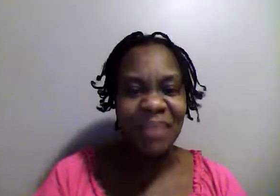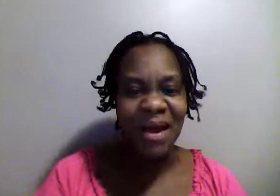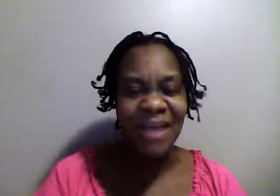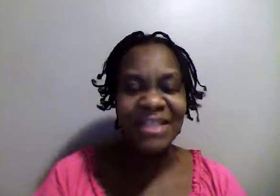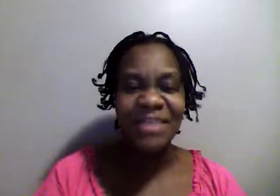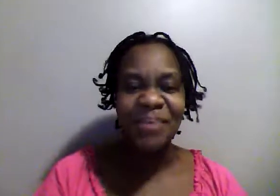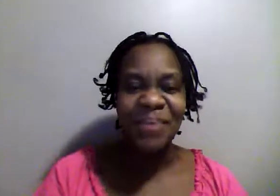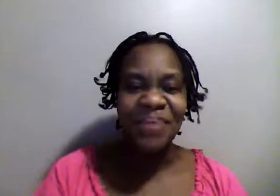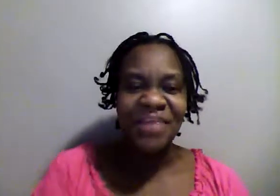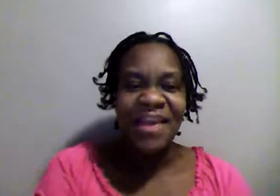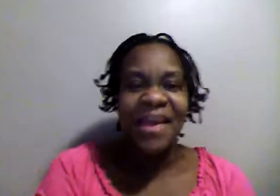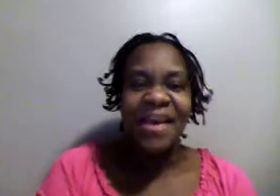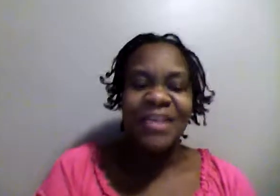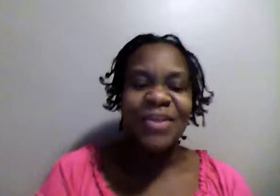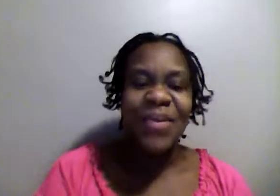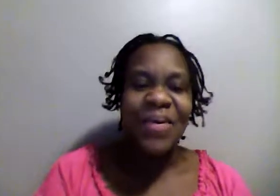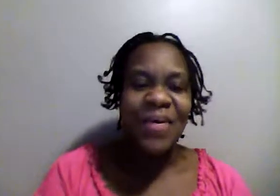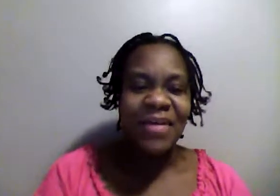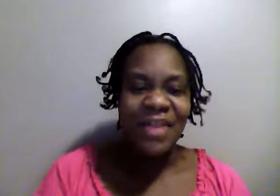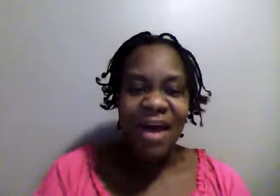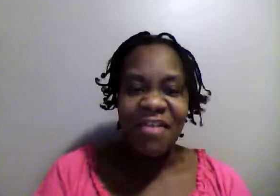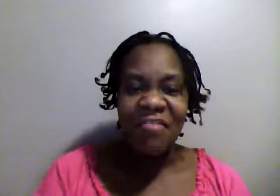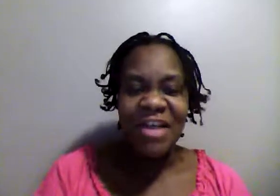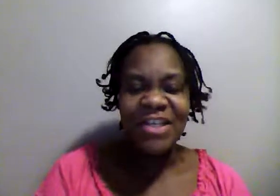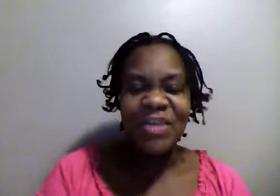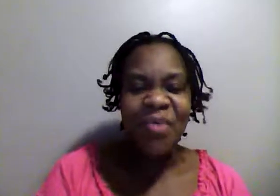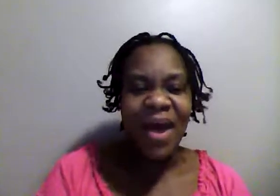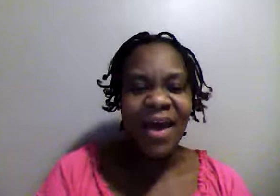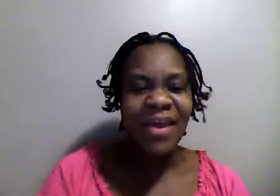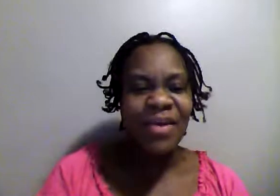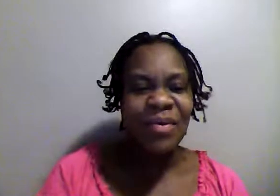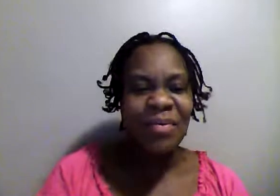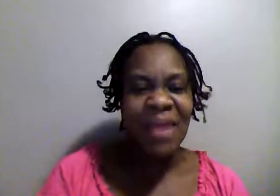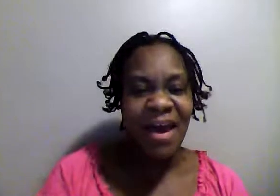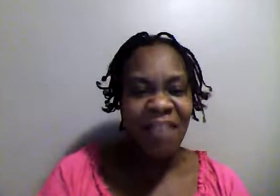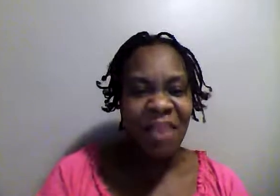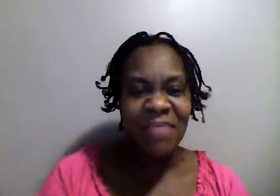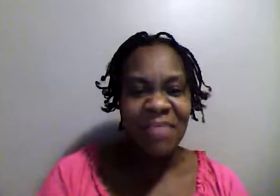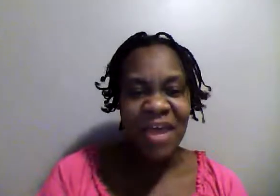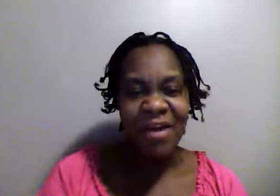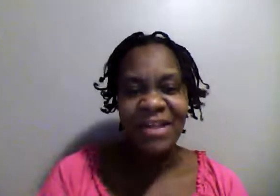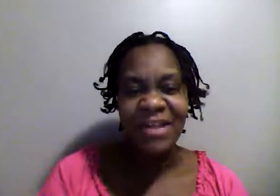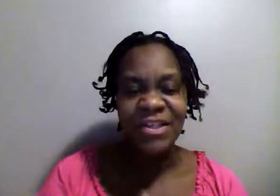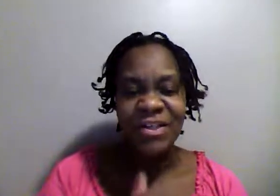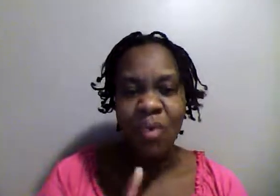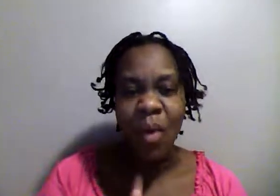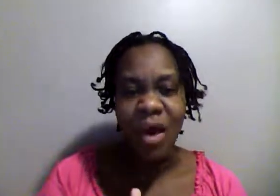plant. So the other reason why you may have bottom end rot is